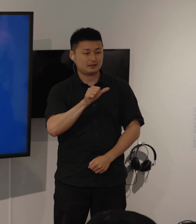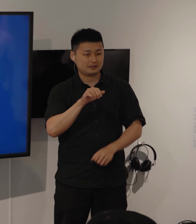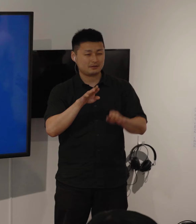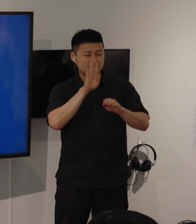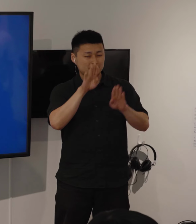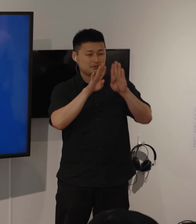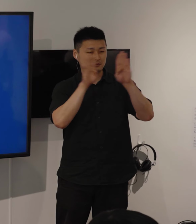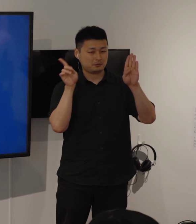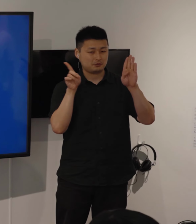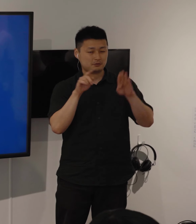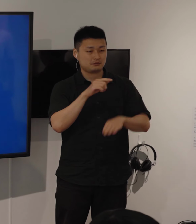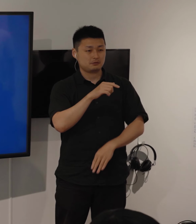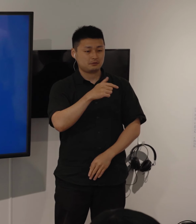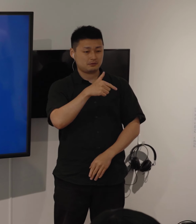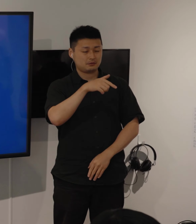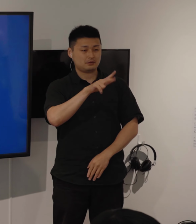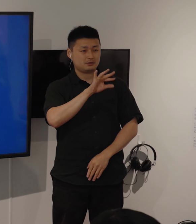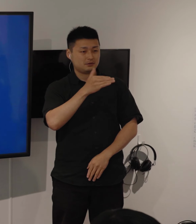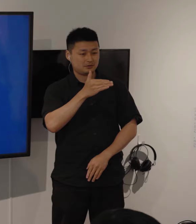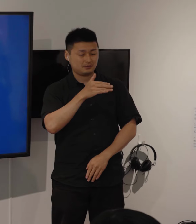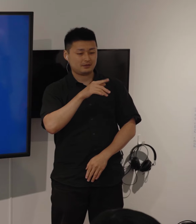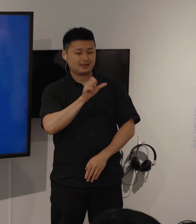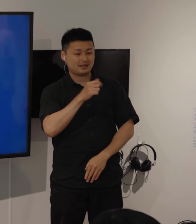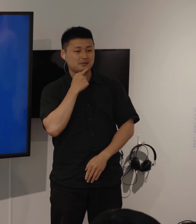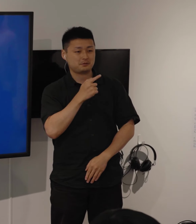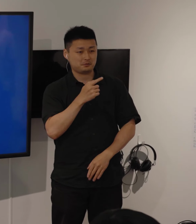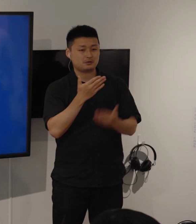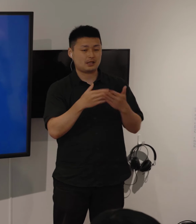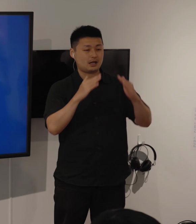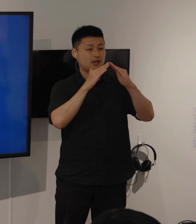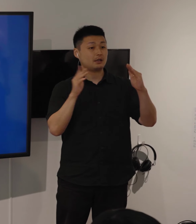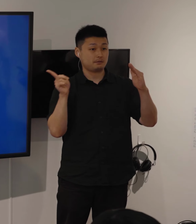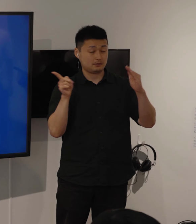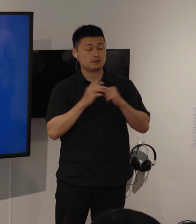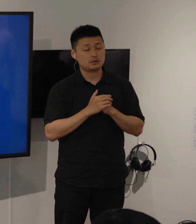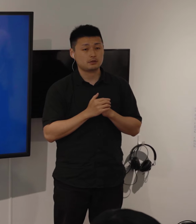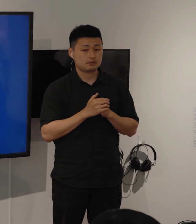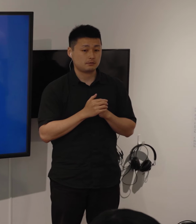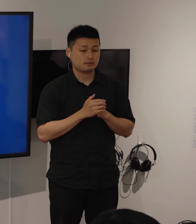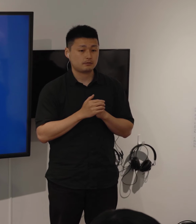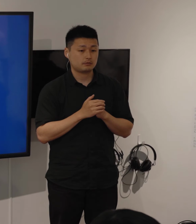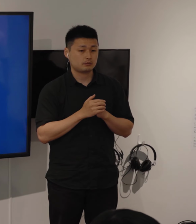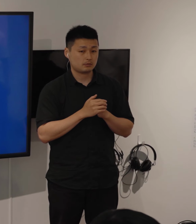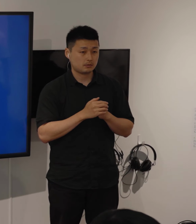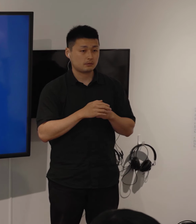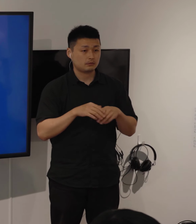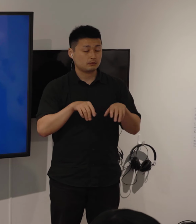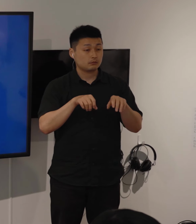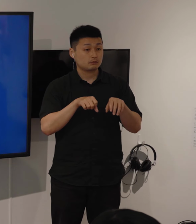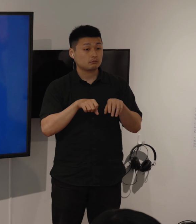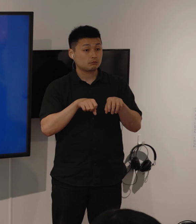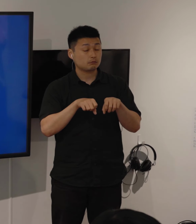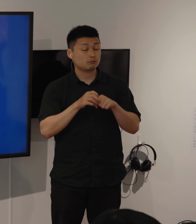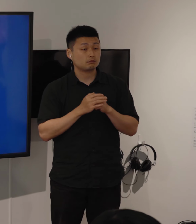a symposium and a book, and it's all about disability art studios in America and their place within the contemporary